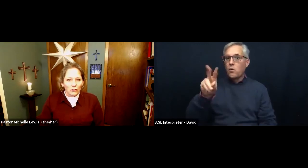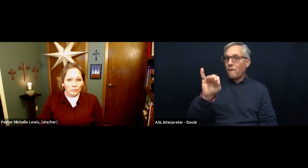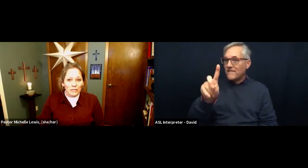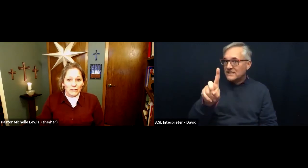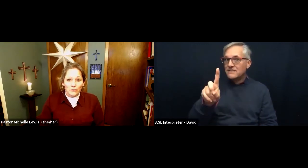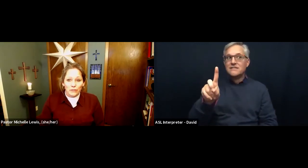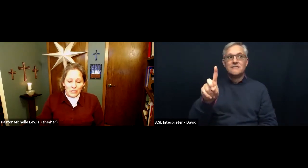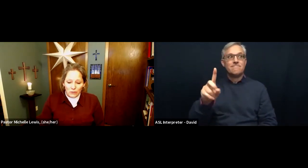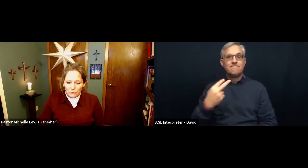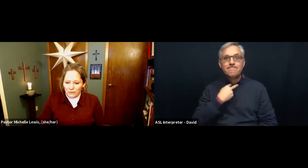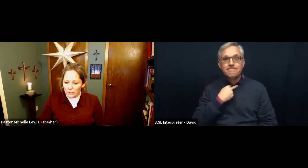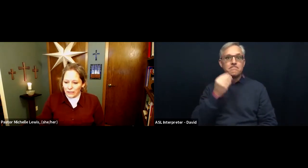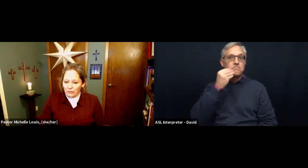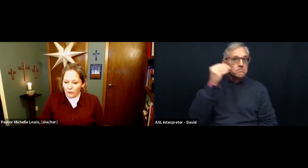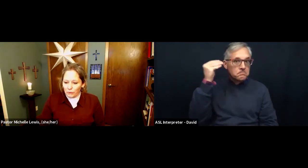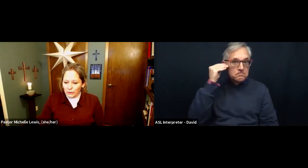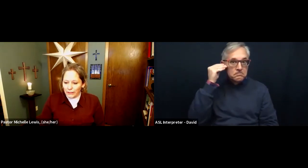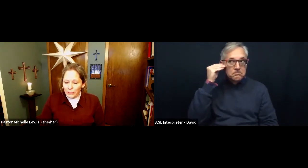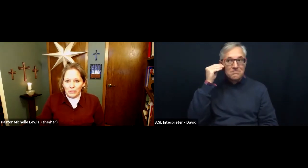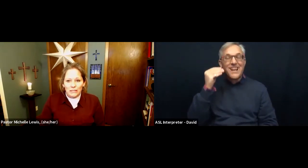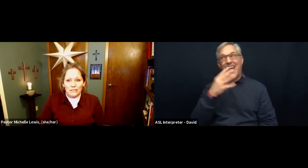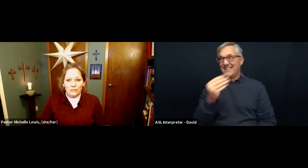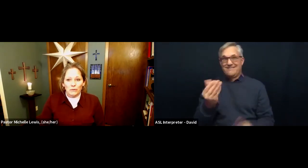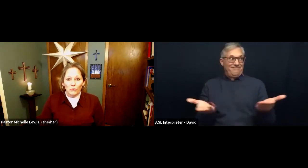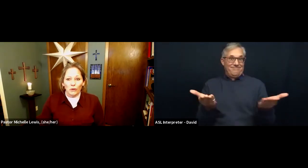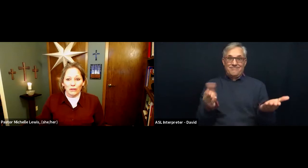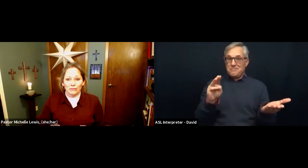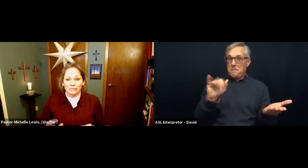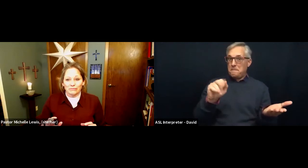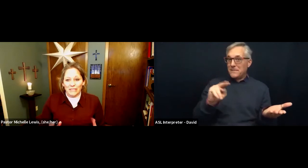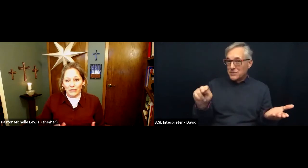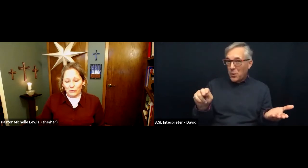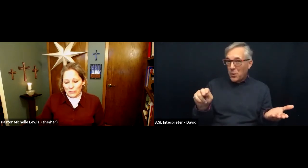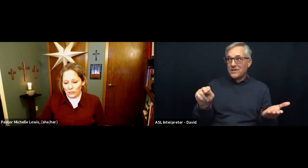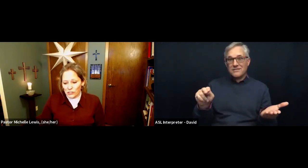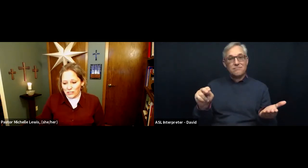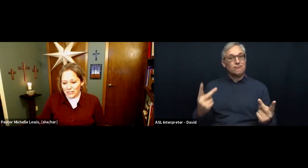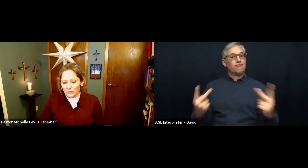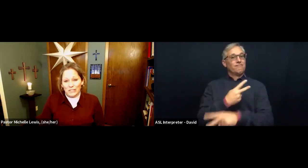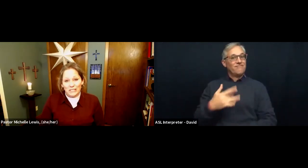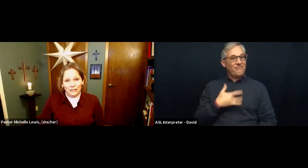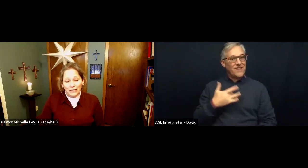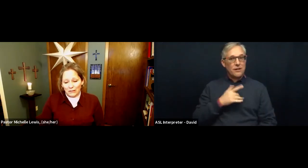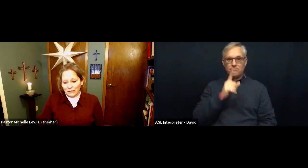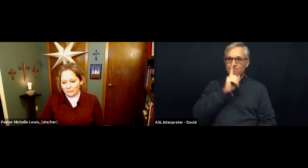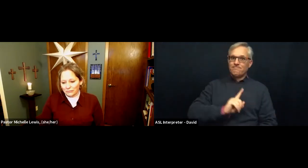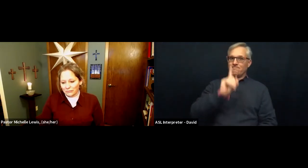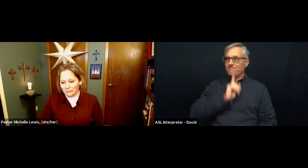And here in Minnesota, I think we're feeling lonely because there's been more tight restrictions